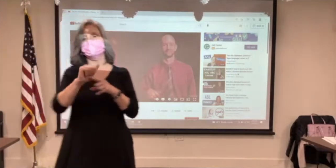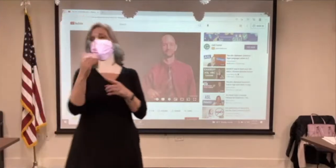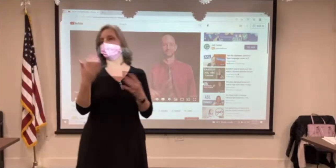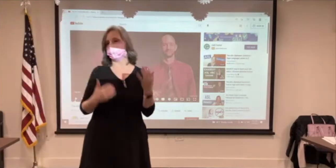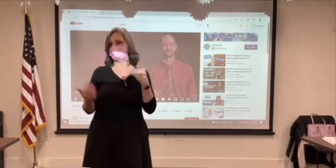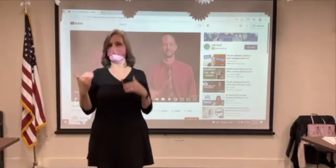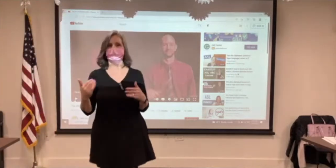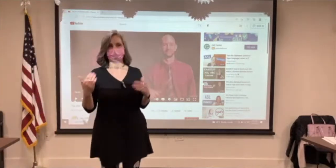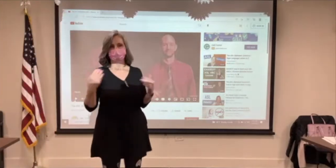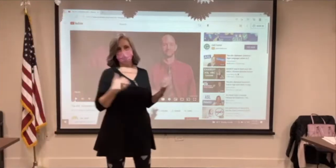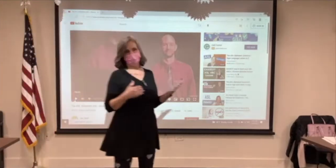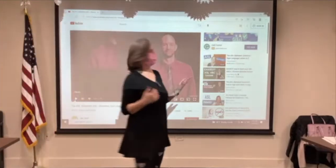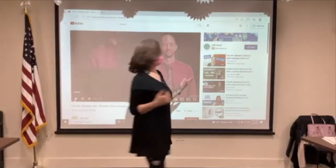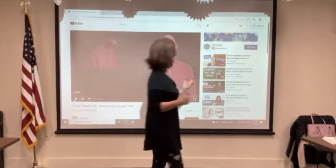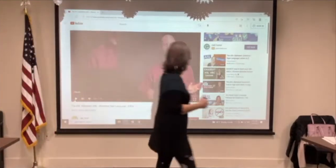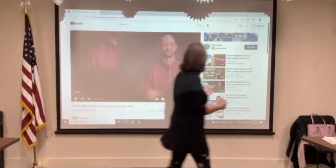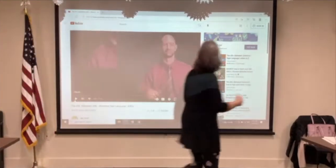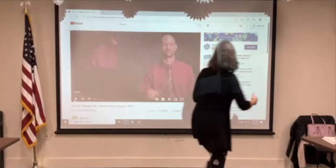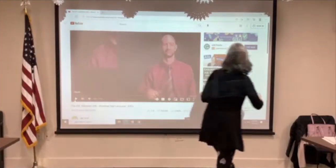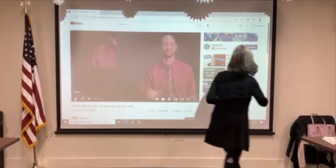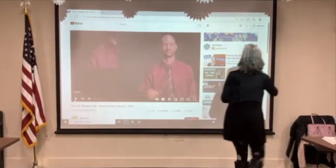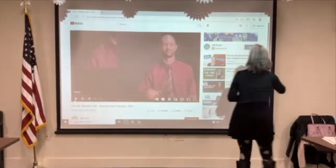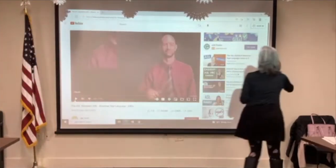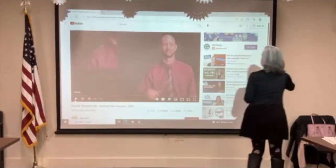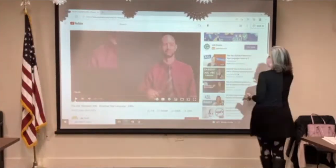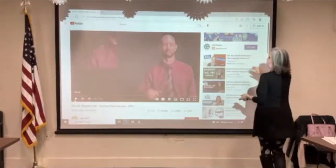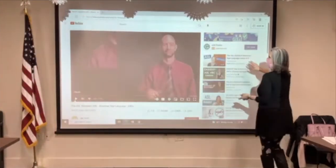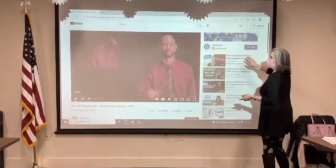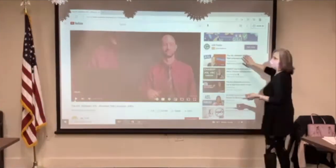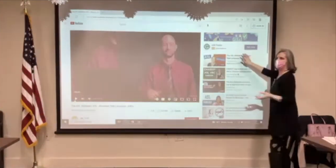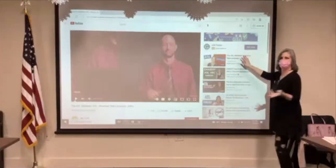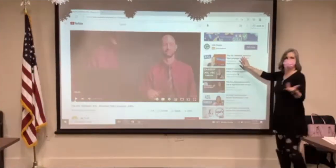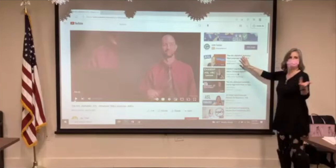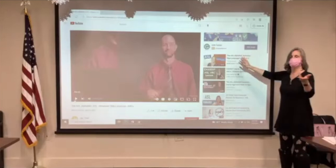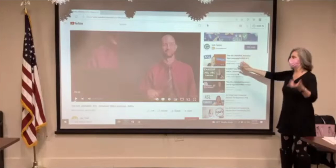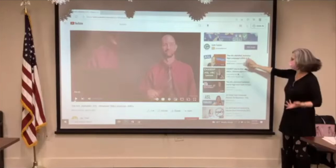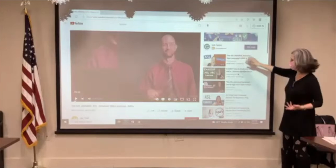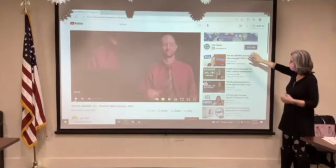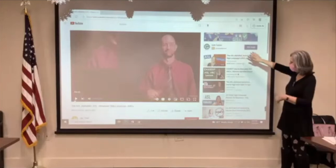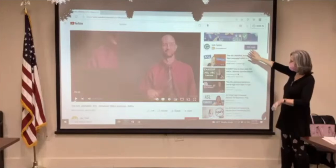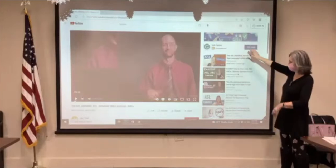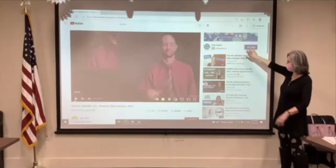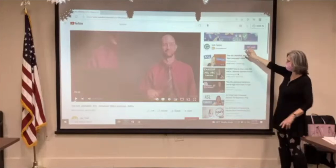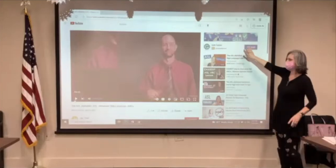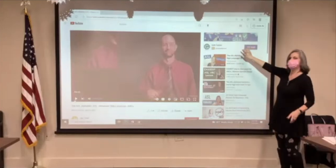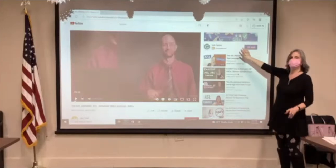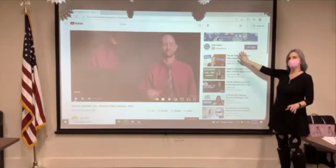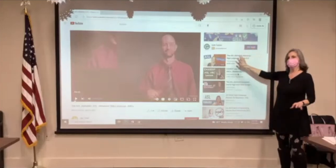do it without him doing it with you. But just take a look on the side. This is one YouTube video, and these are all the